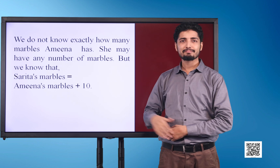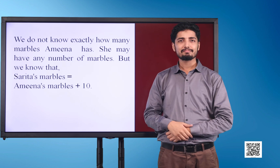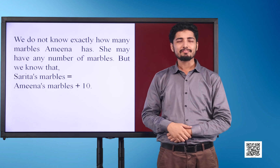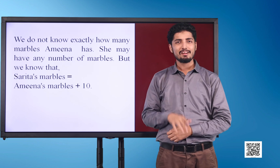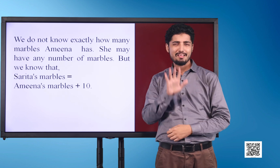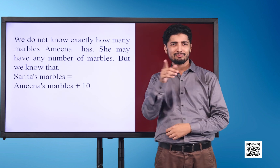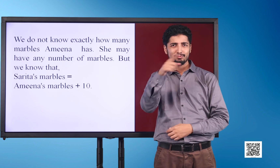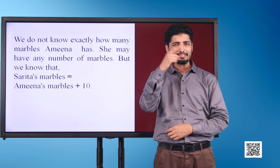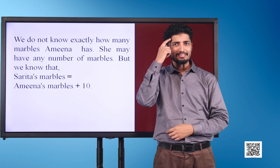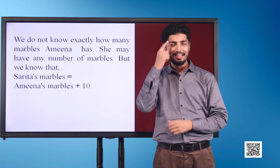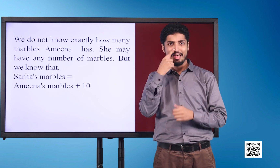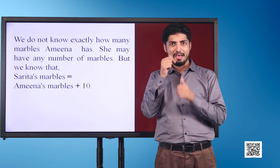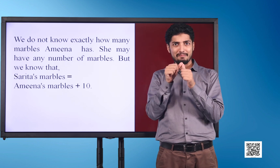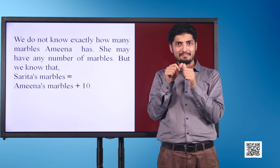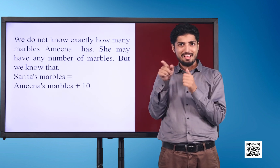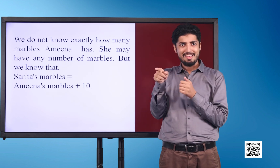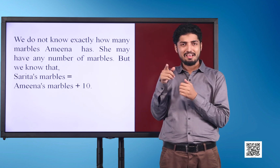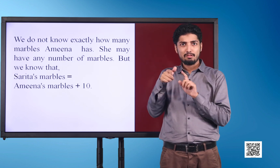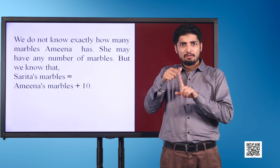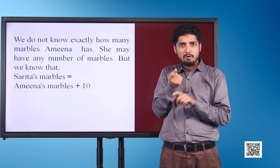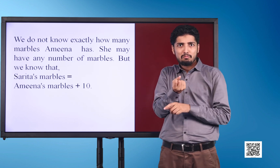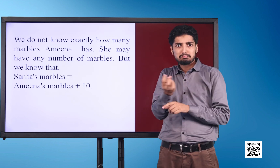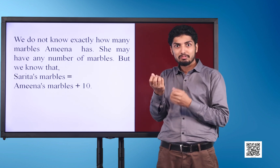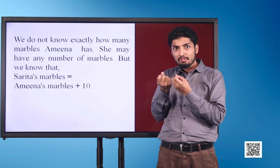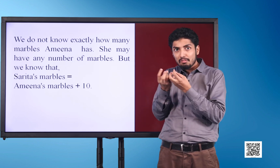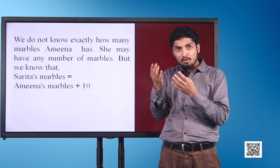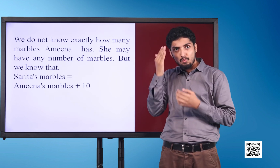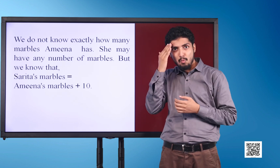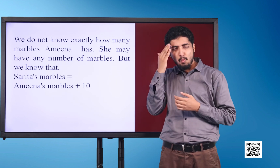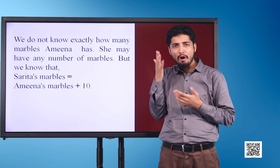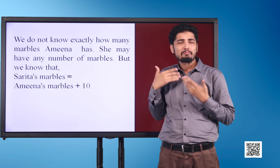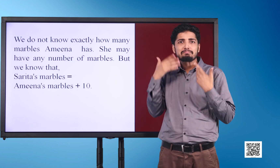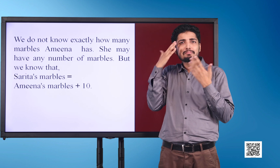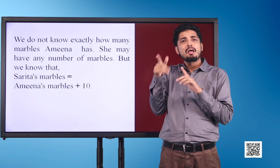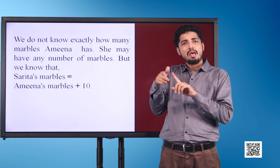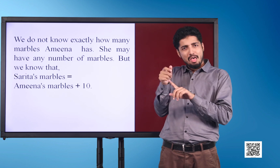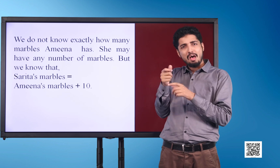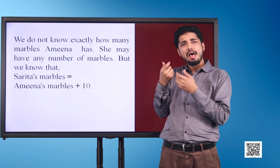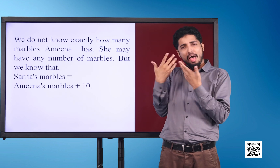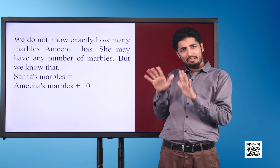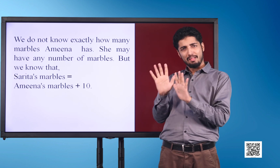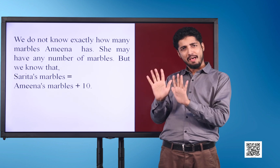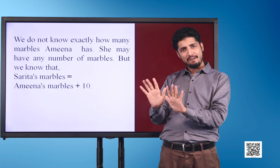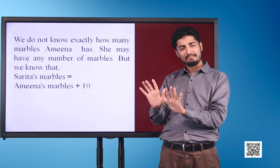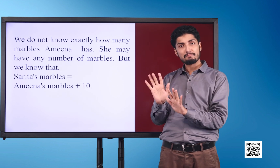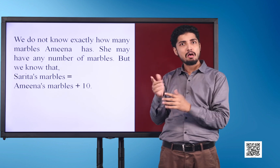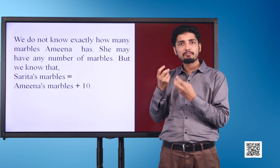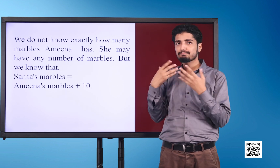We do not know exactly how many marbles Amina has. She may have any number of marbles. But we know